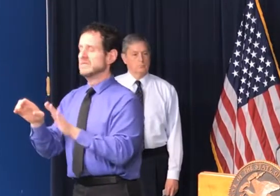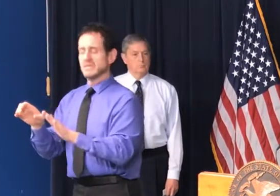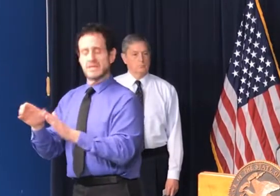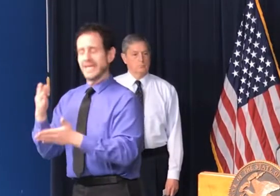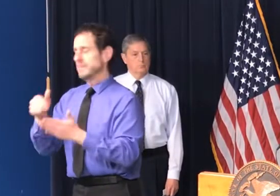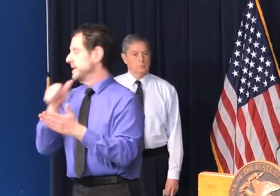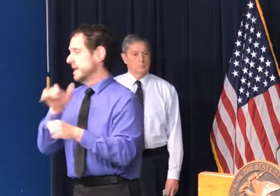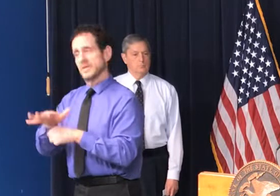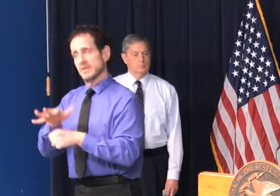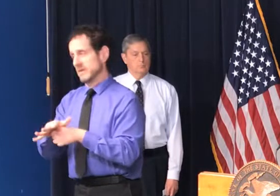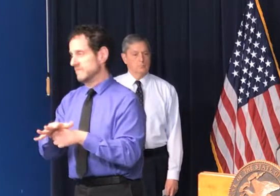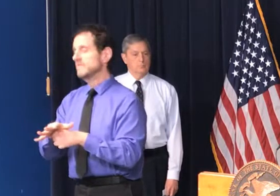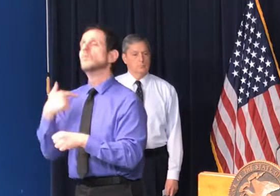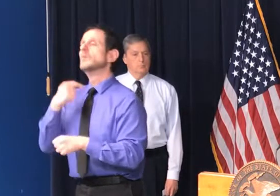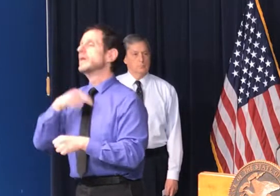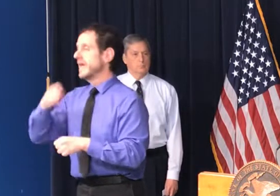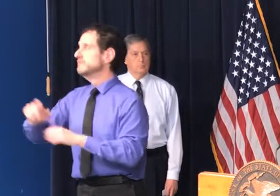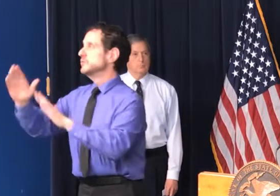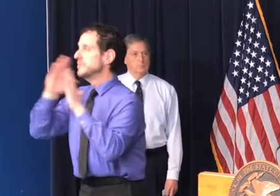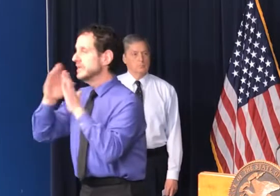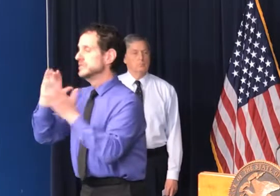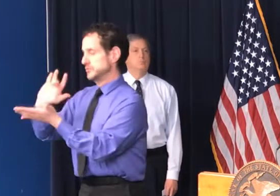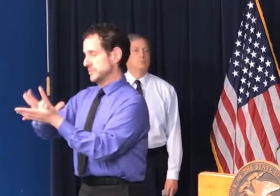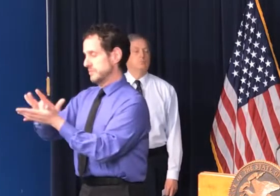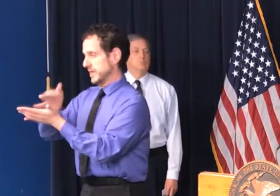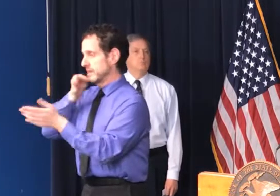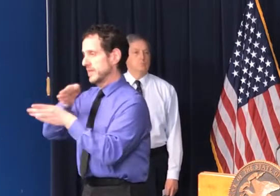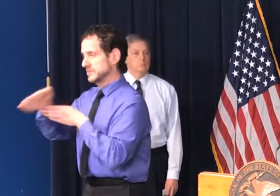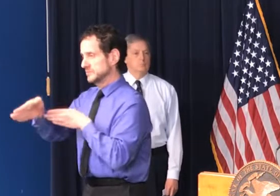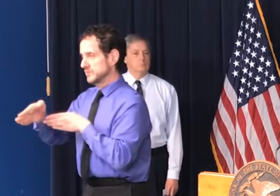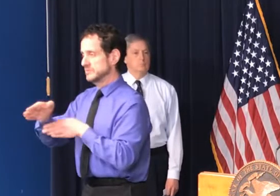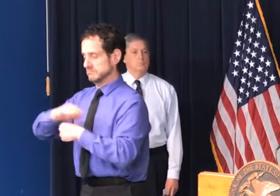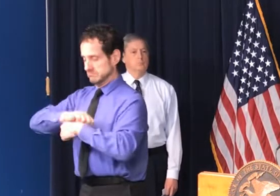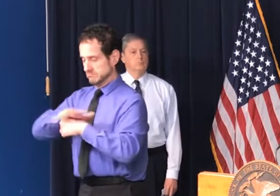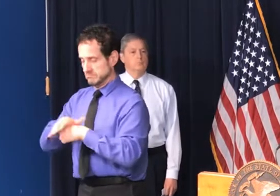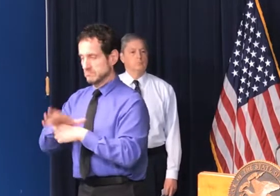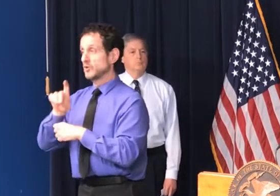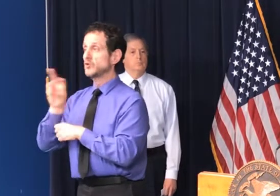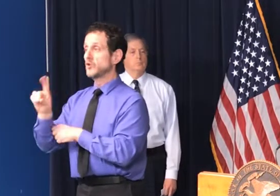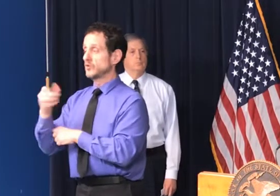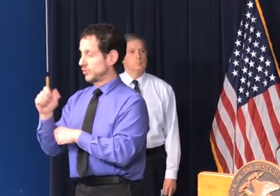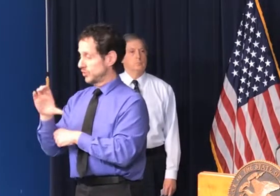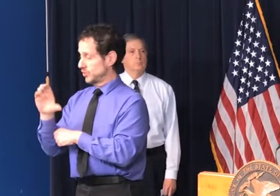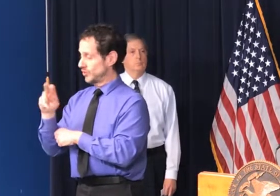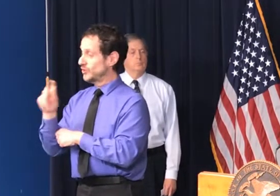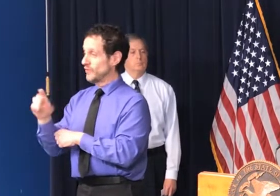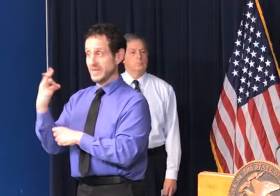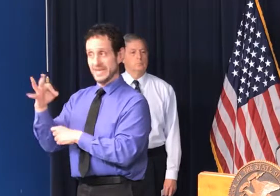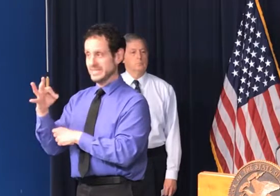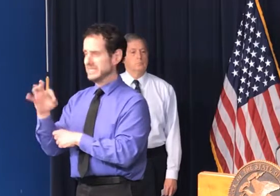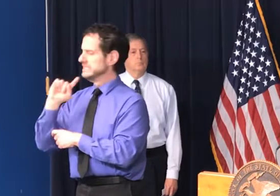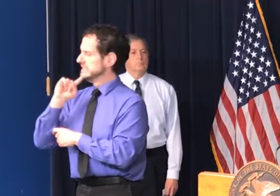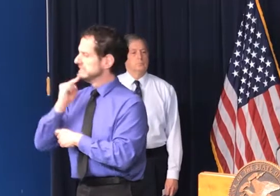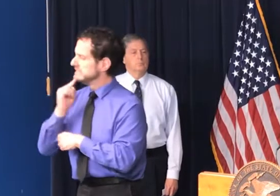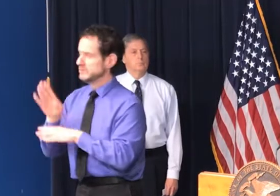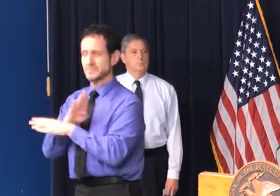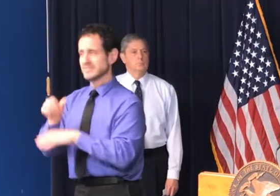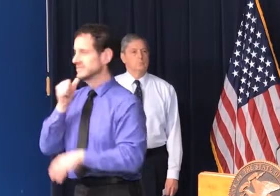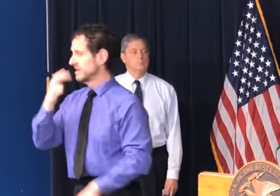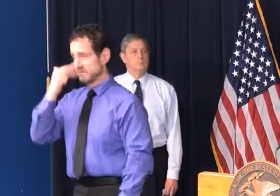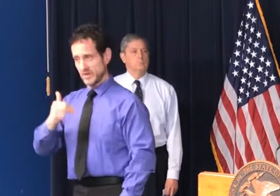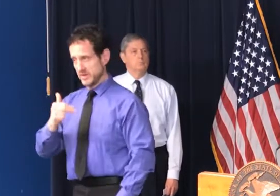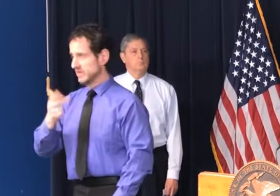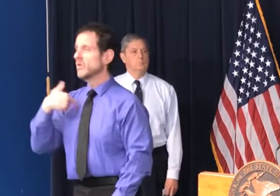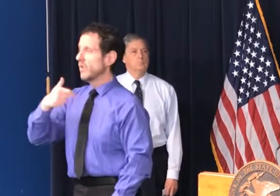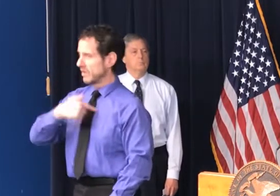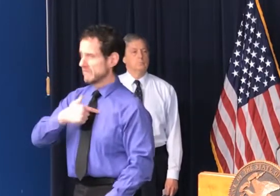listen to the medical experts. COVID-19 is serious business. It preys on us all. What it